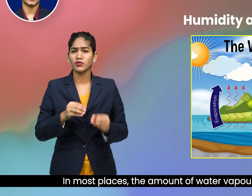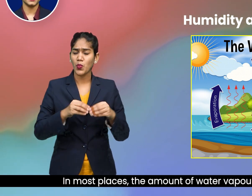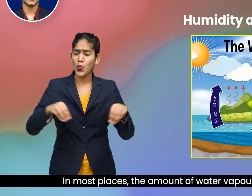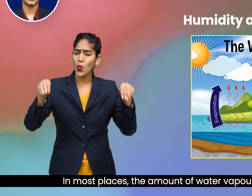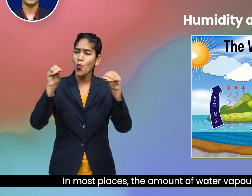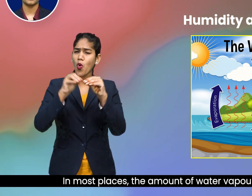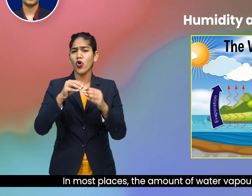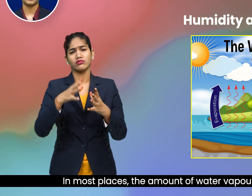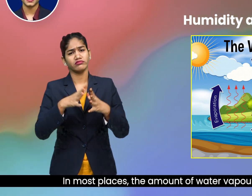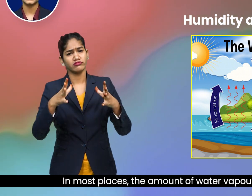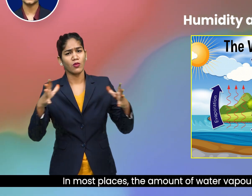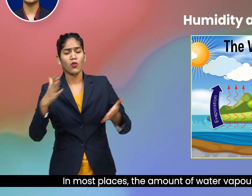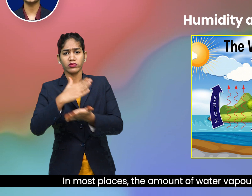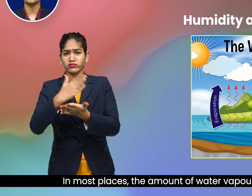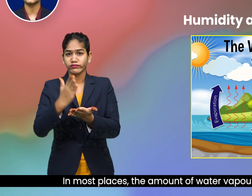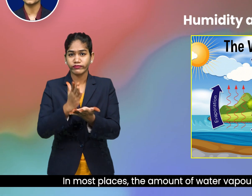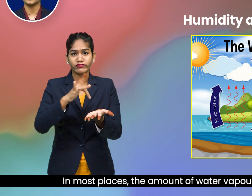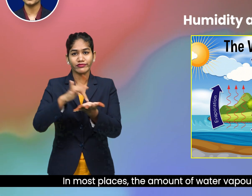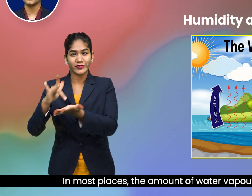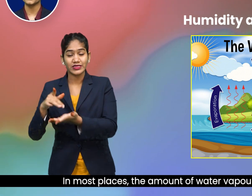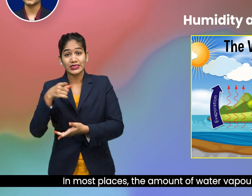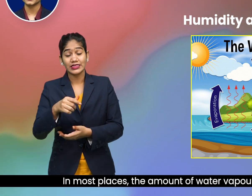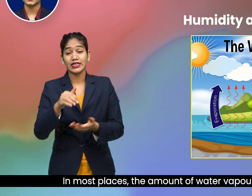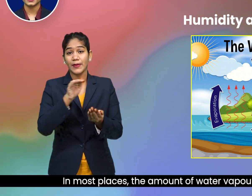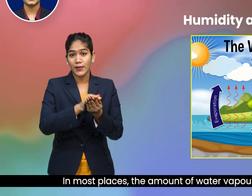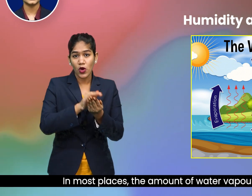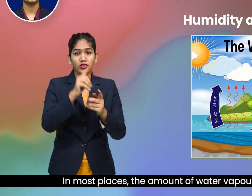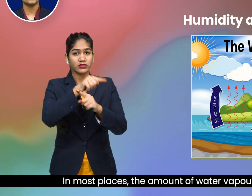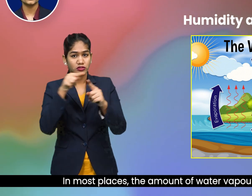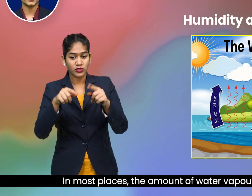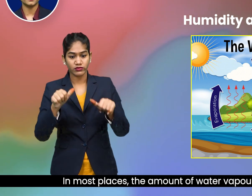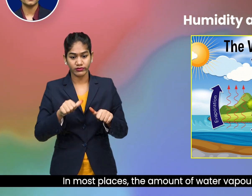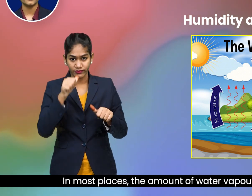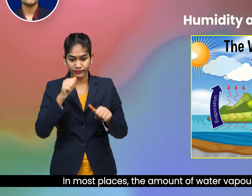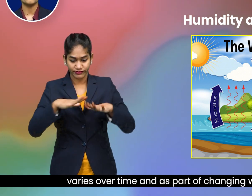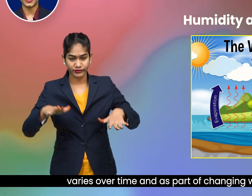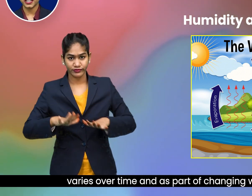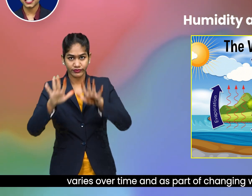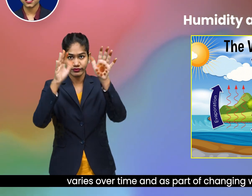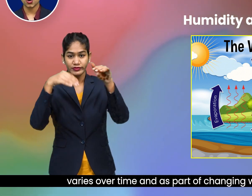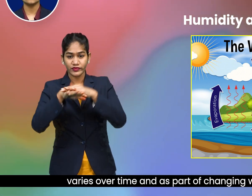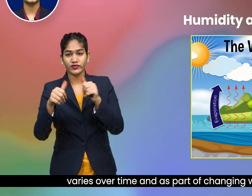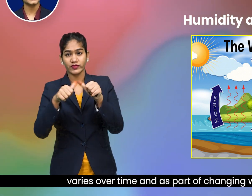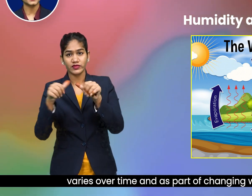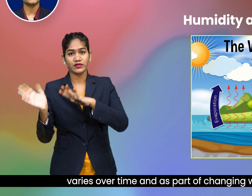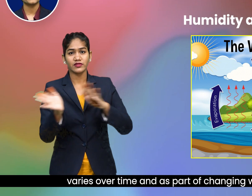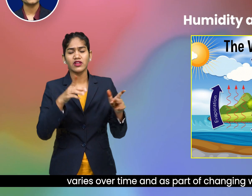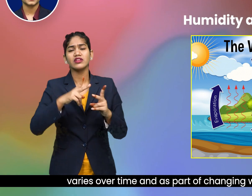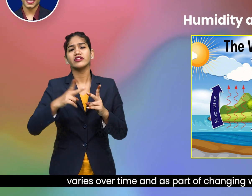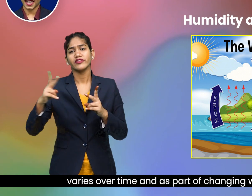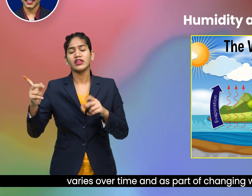most places, the amount of water vapor in the atmosphere varies over